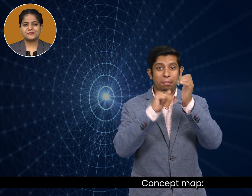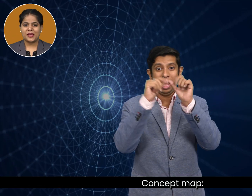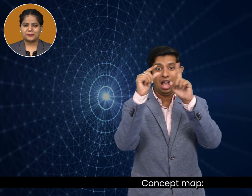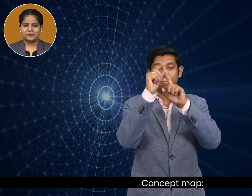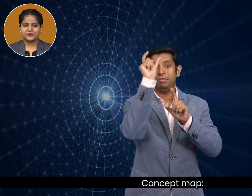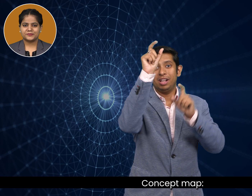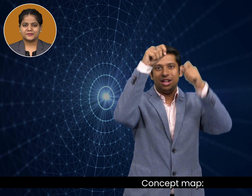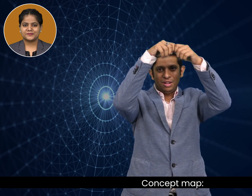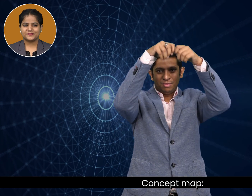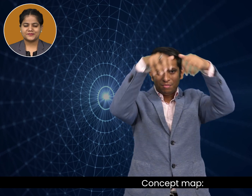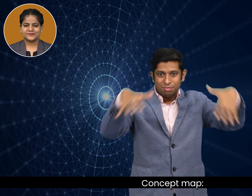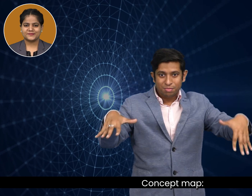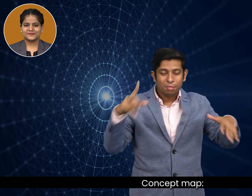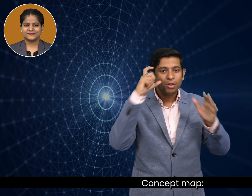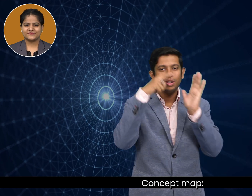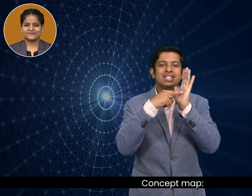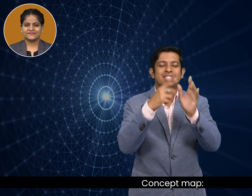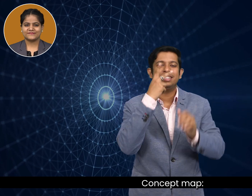concept map.